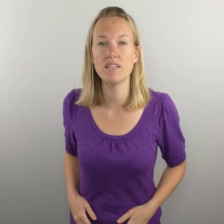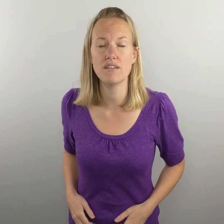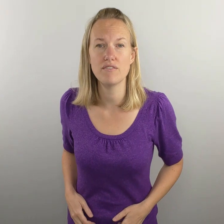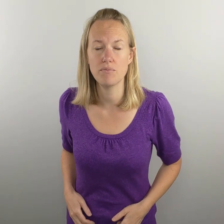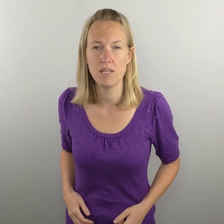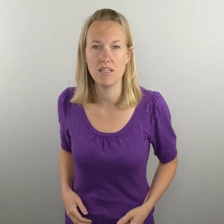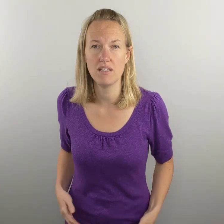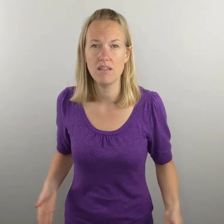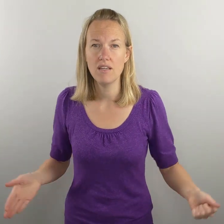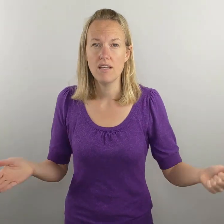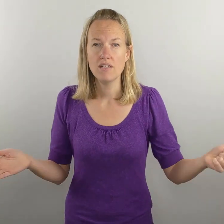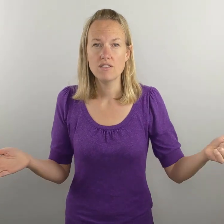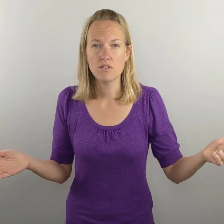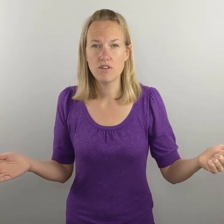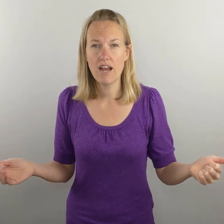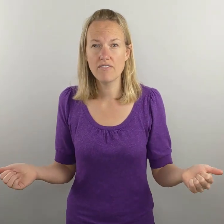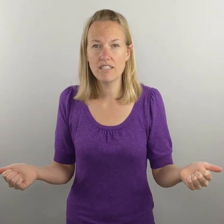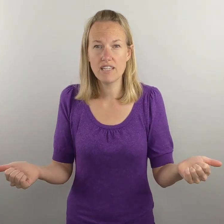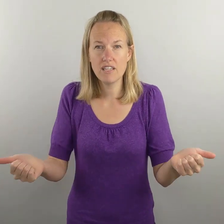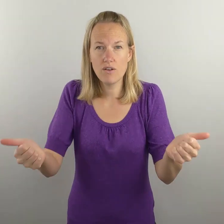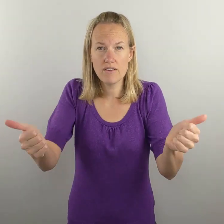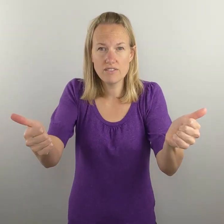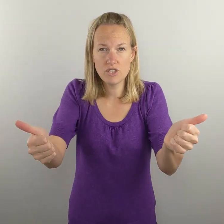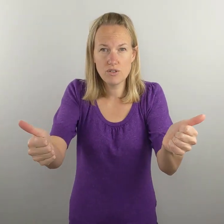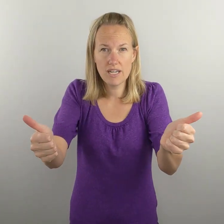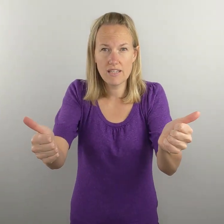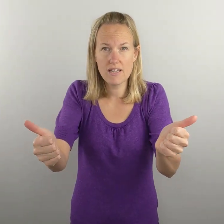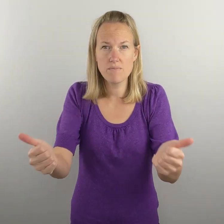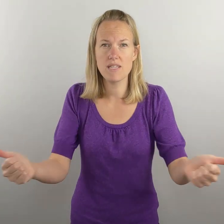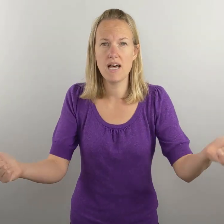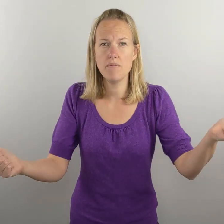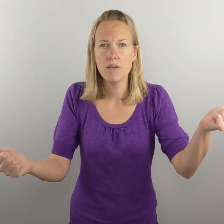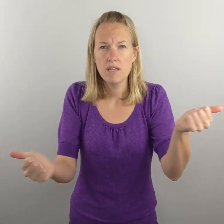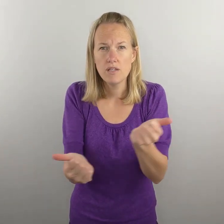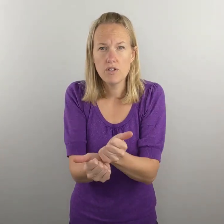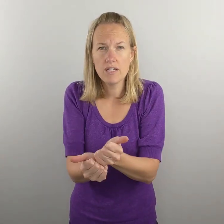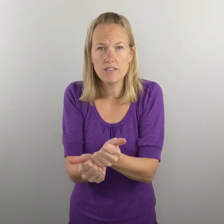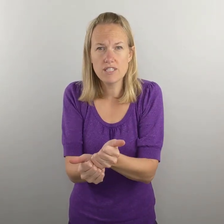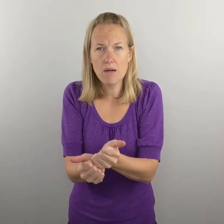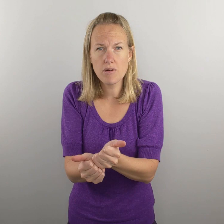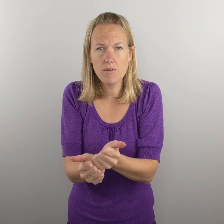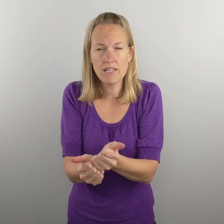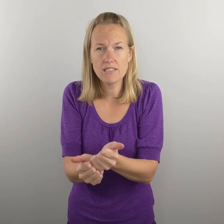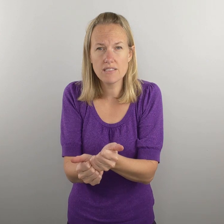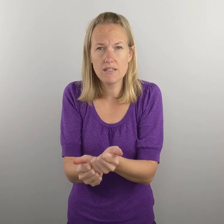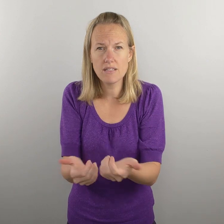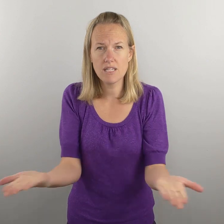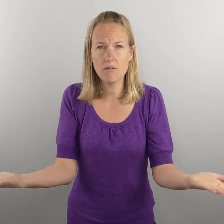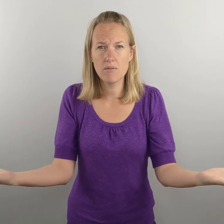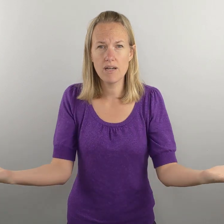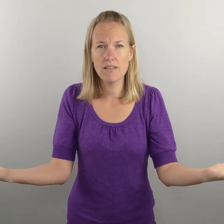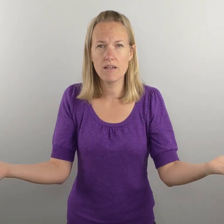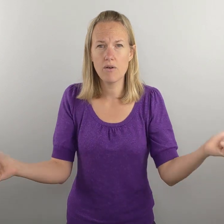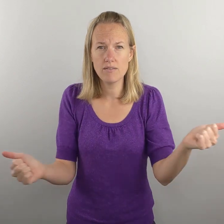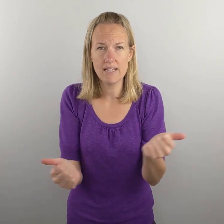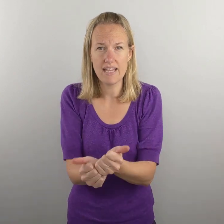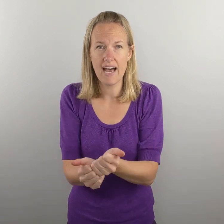of me. So for everything, you have two kind of thumbs up. You hit your dominant one against your non-dominant one and then go out like that,